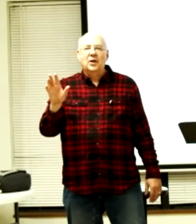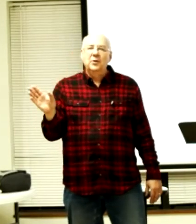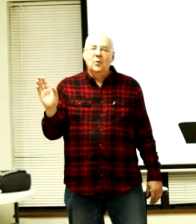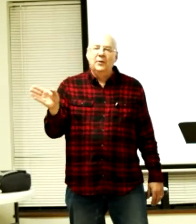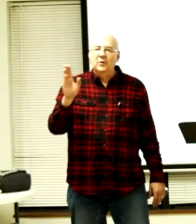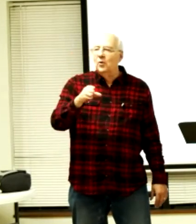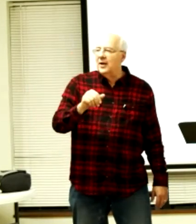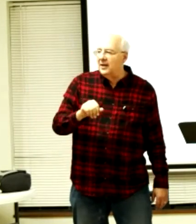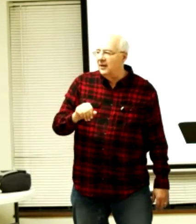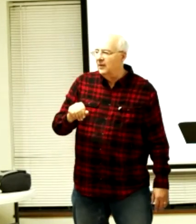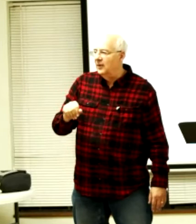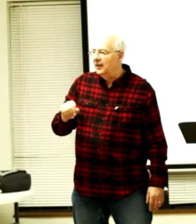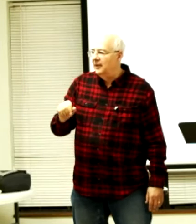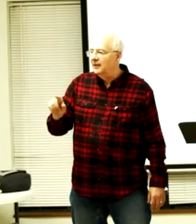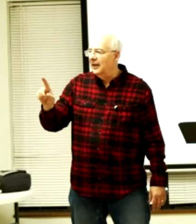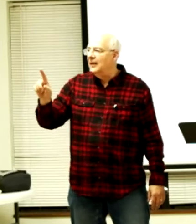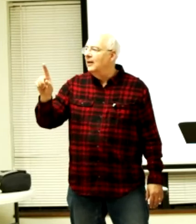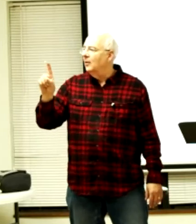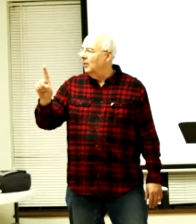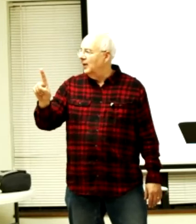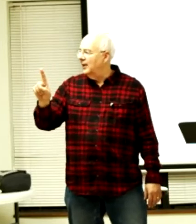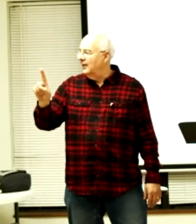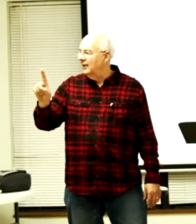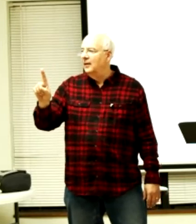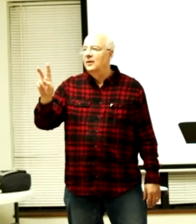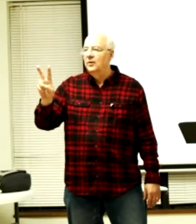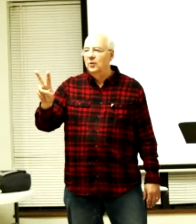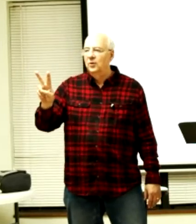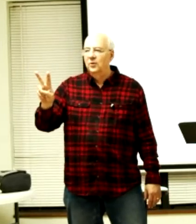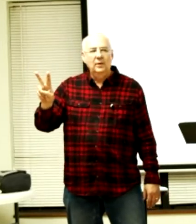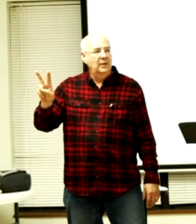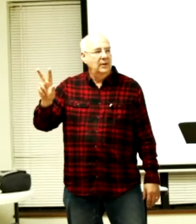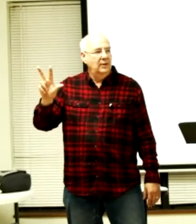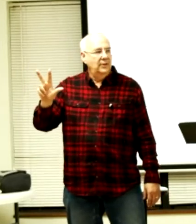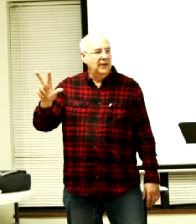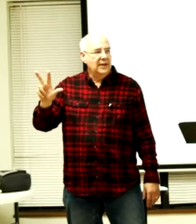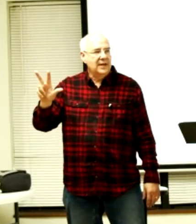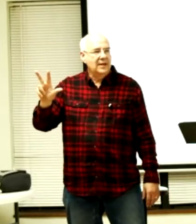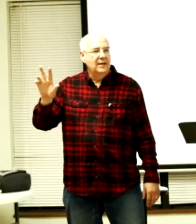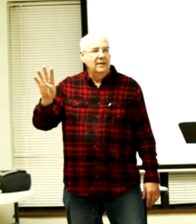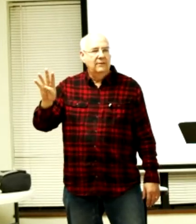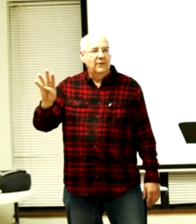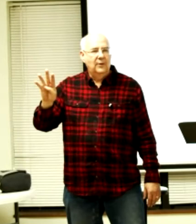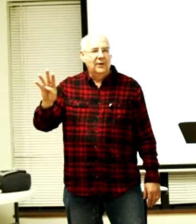through 1 through 20 again real quick. Okay. 1, 2, 3,